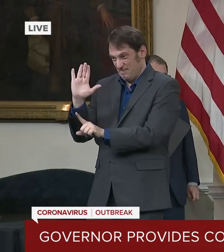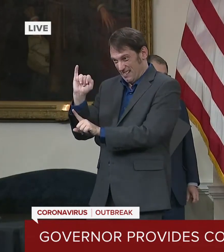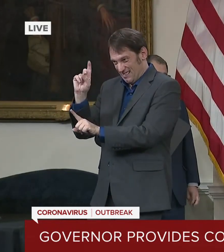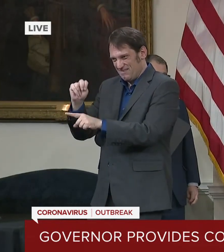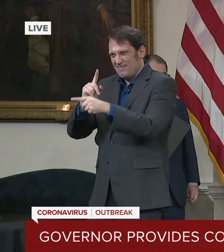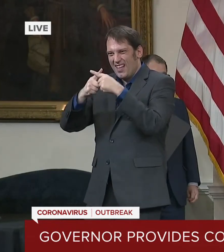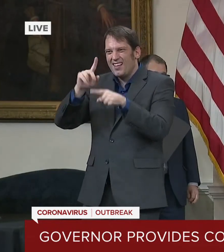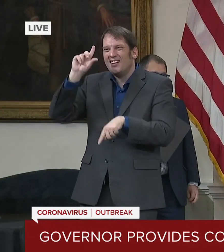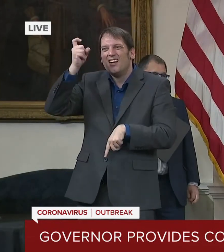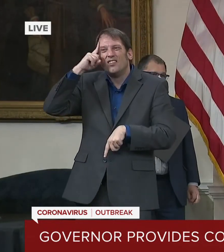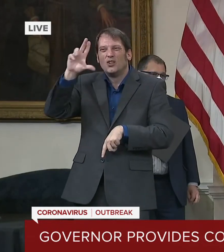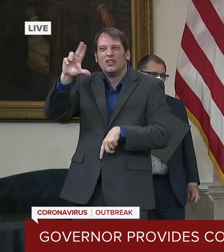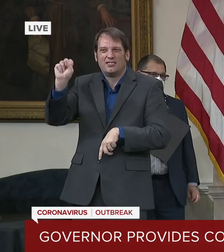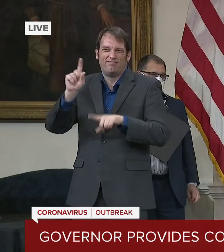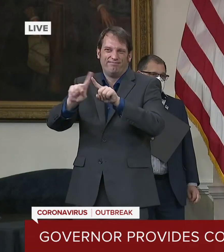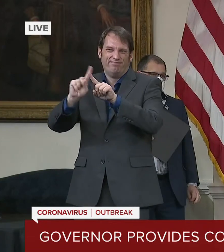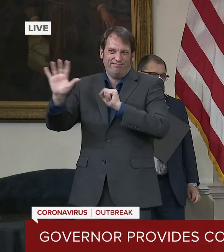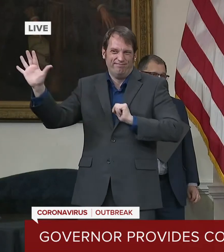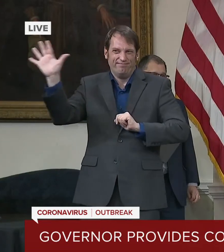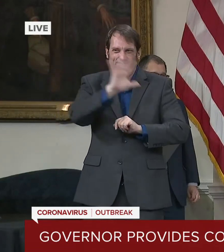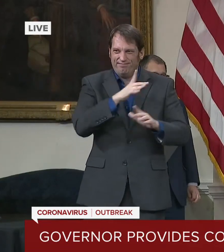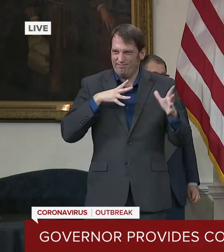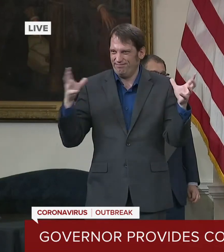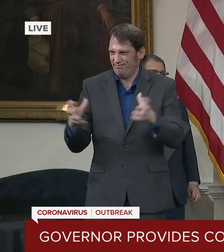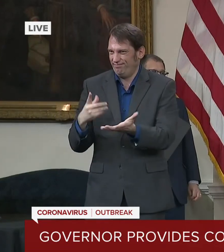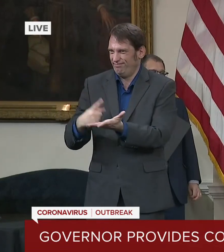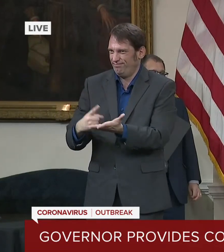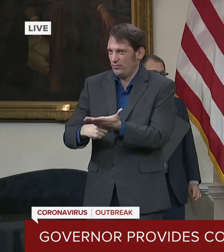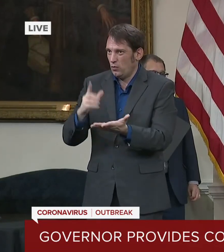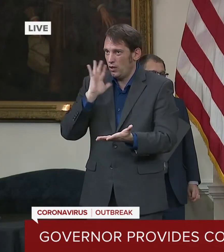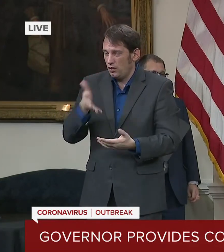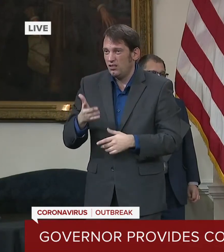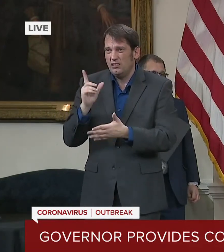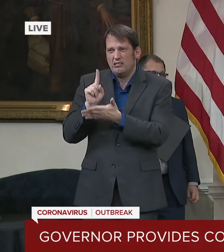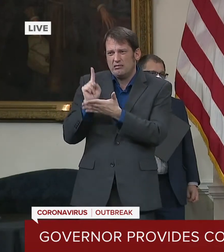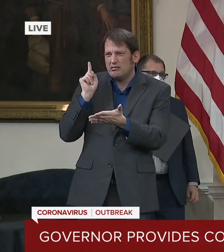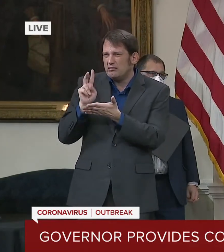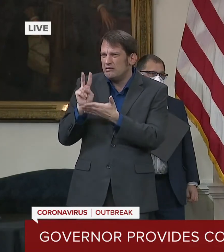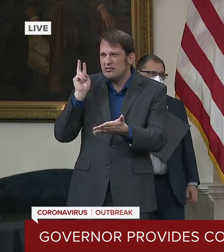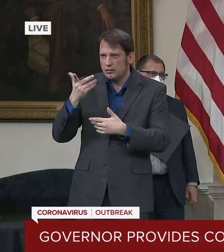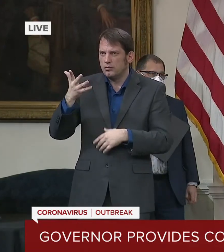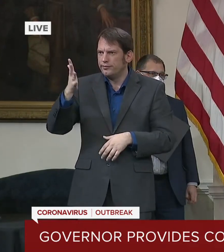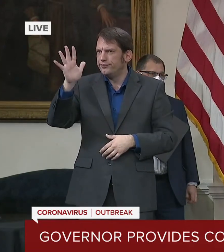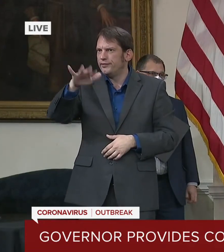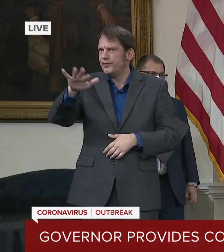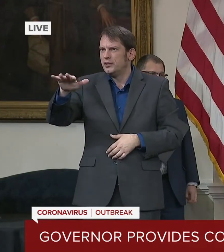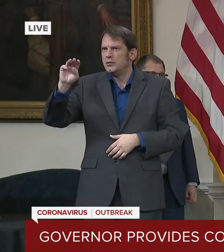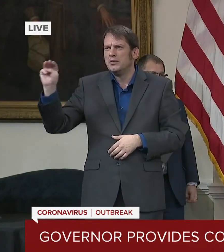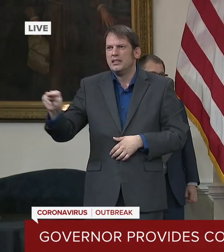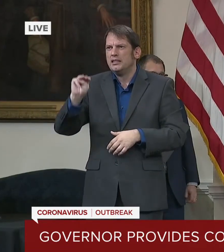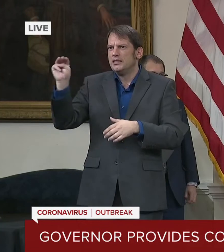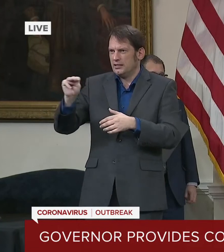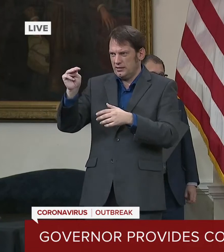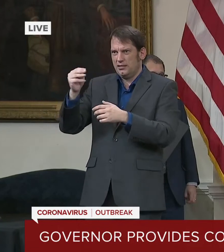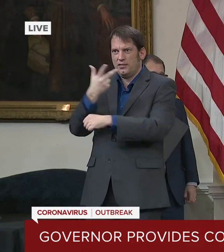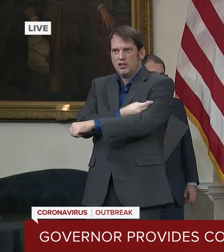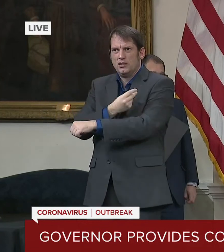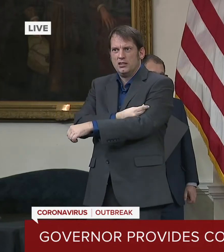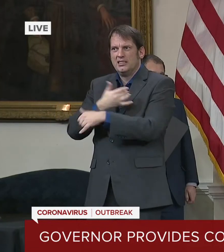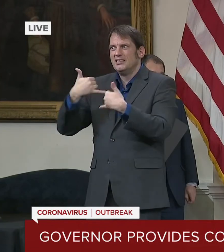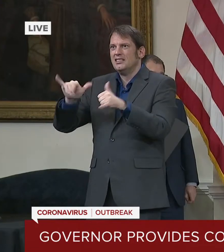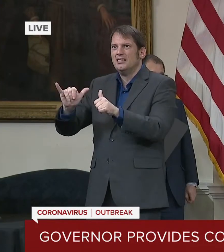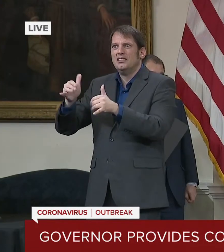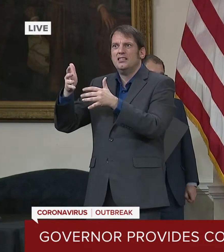We heard like a week or two ago that there were 55 million more doses that were sitting in Michigan, that they said the